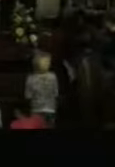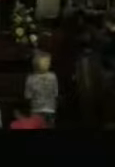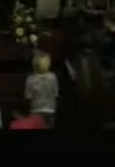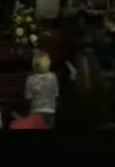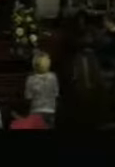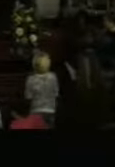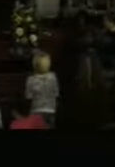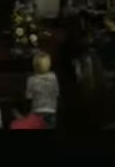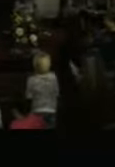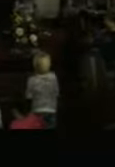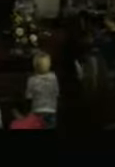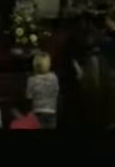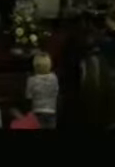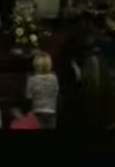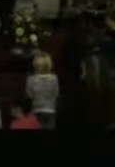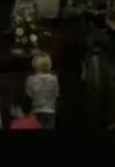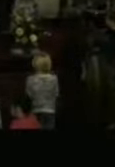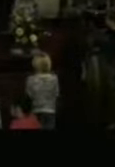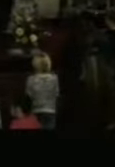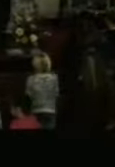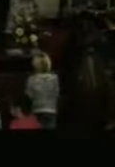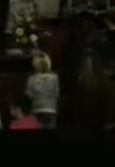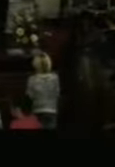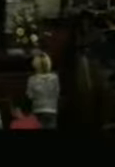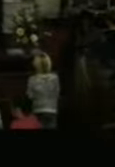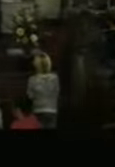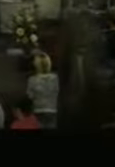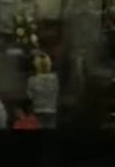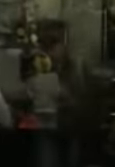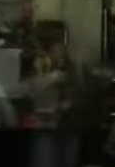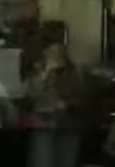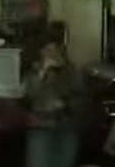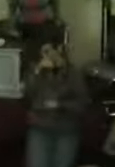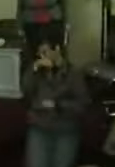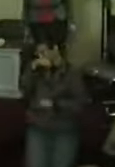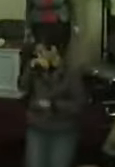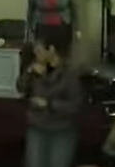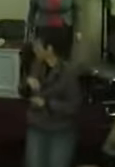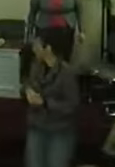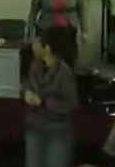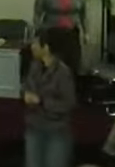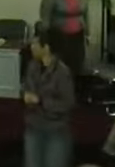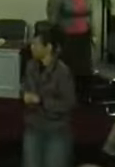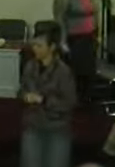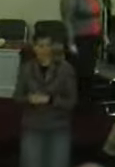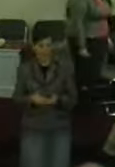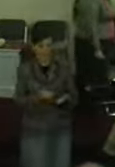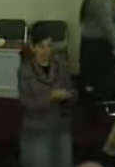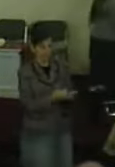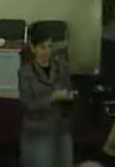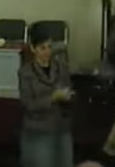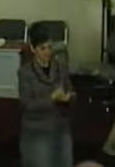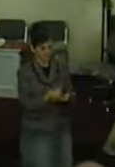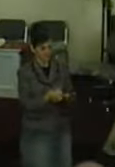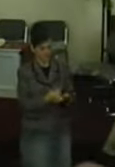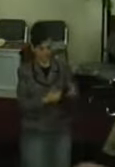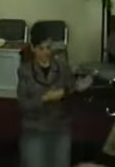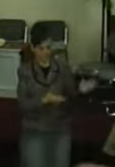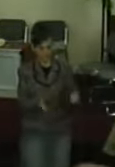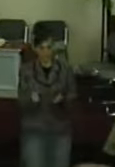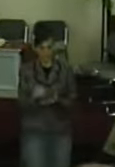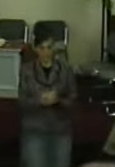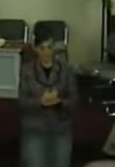God. Hallelujah. We're going to give you just a quick second to prepare your tithes and offerings and give you a chance to